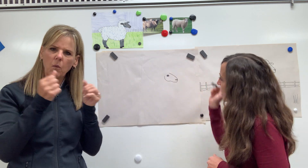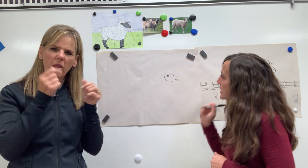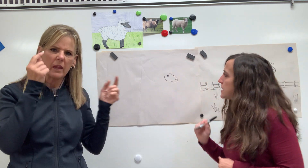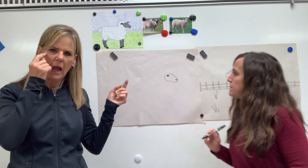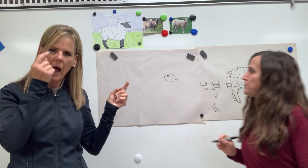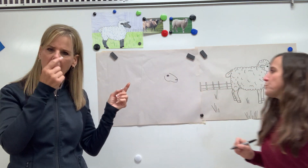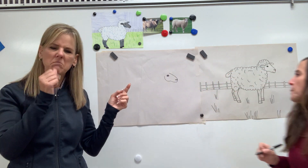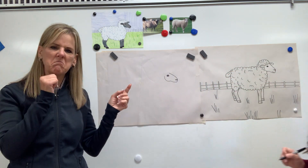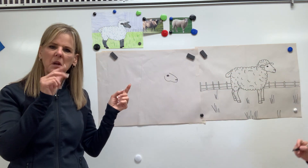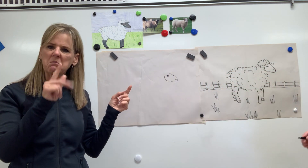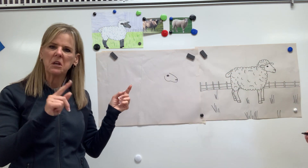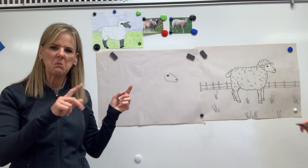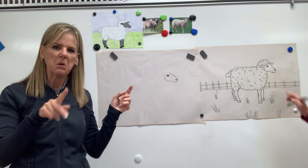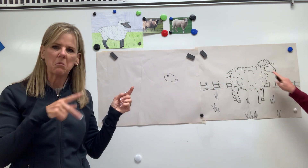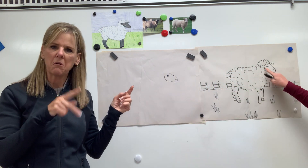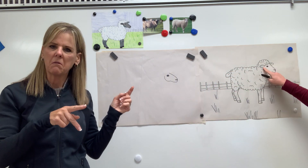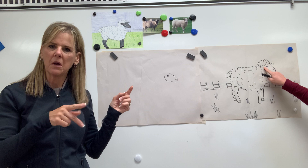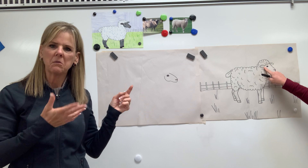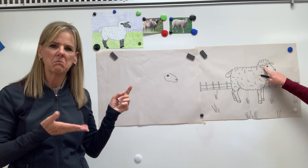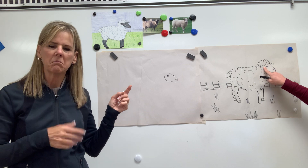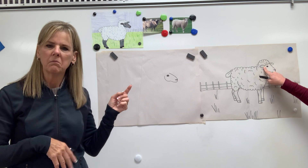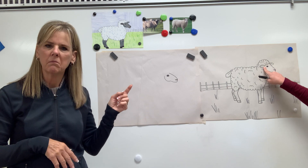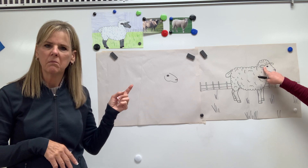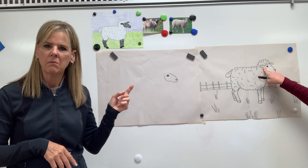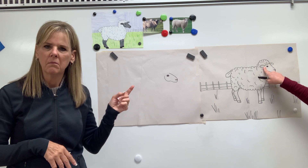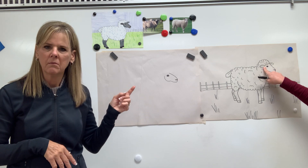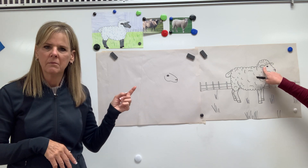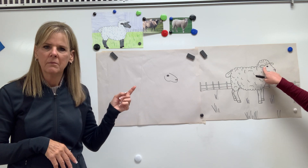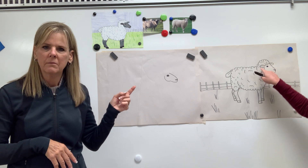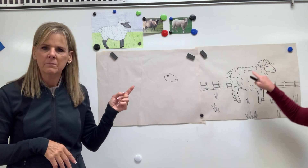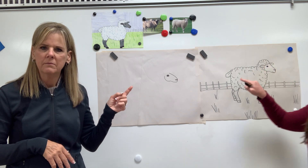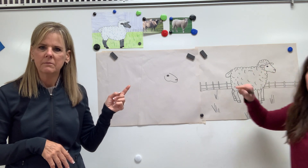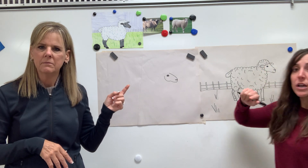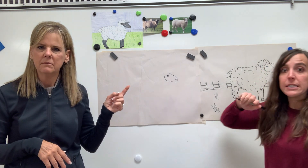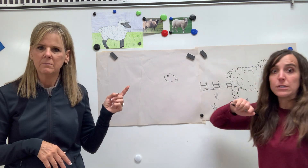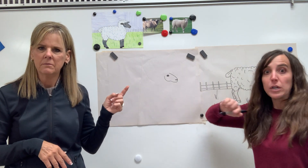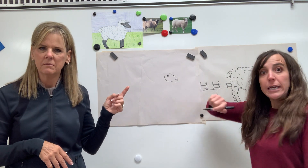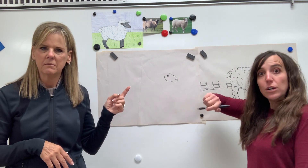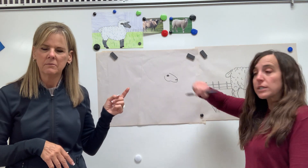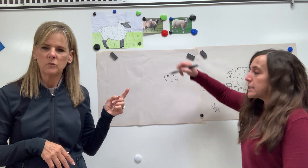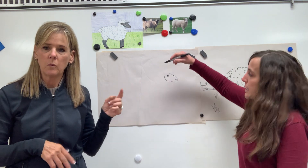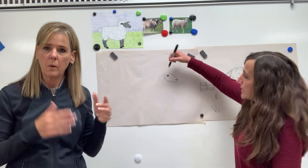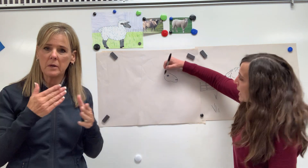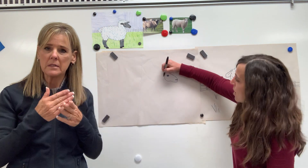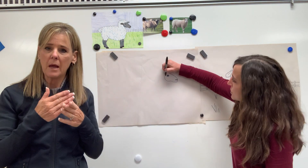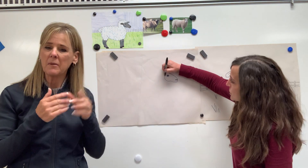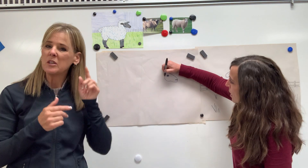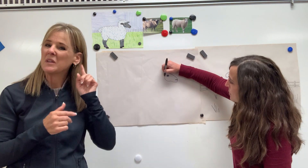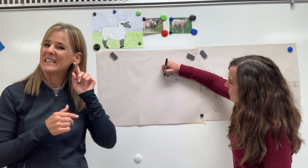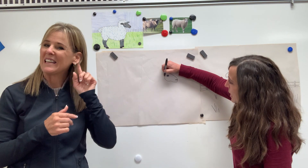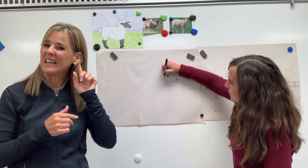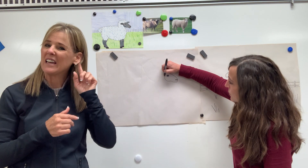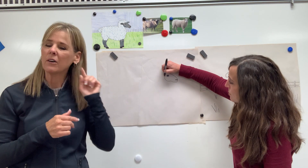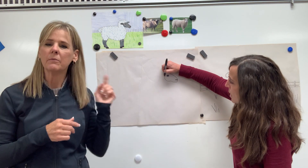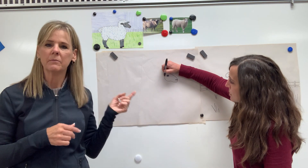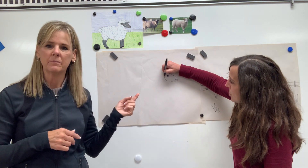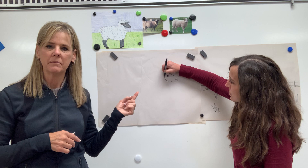perfect. Right here, wherever we stopped, that's where his little ear is sticking out. So I'm gonna make, for the bottom part of his